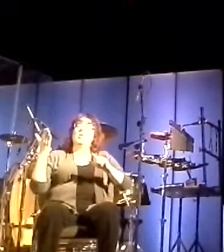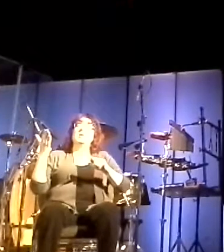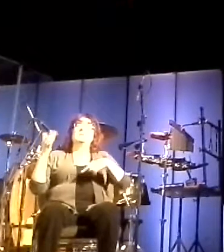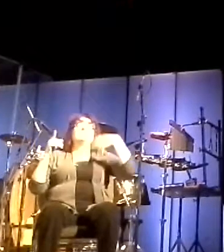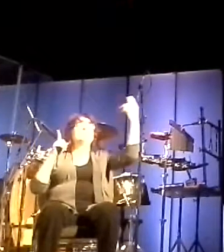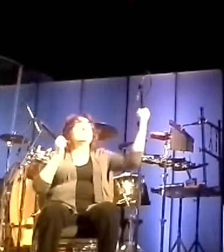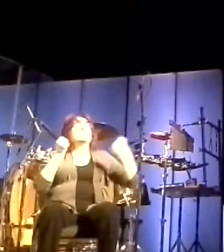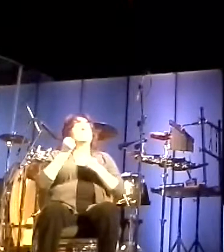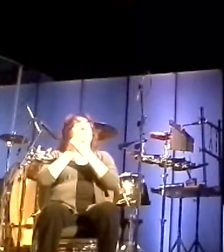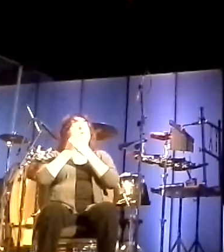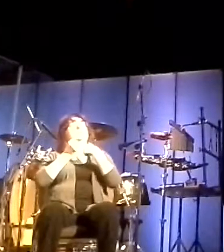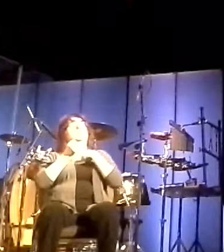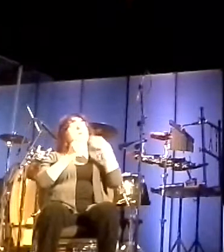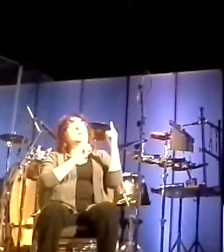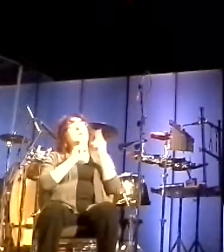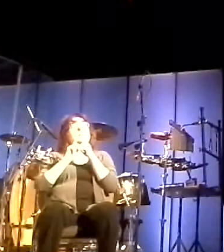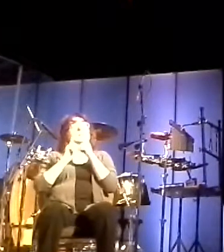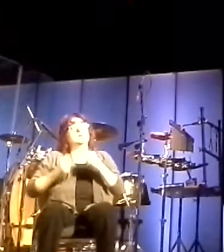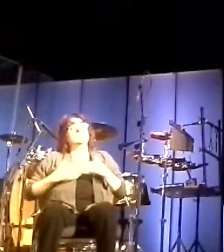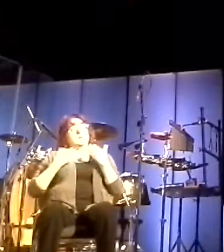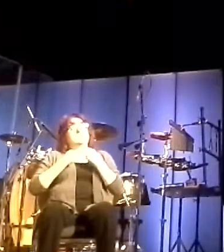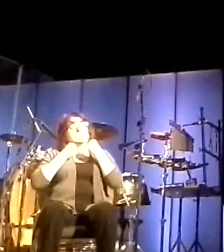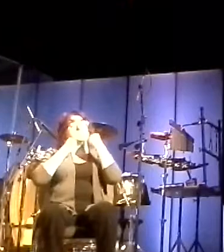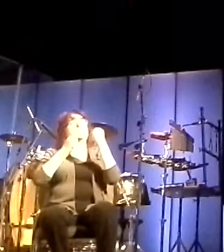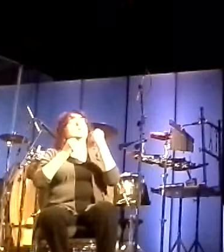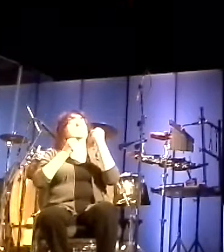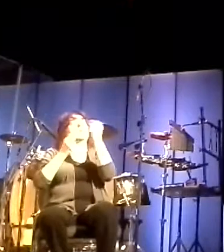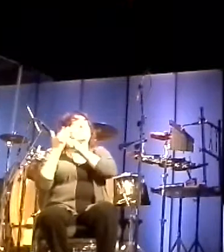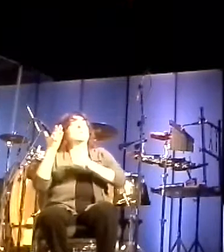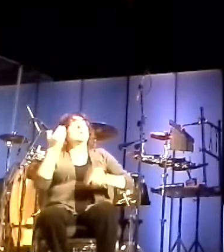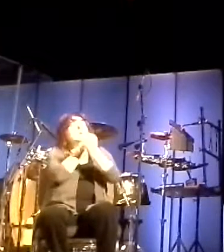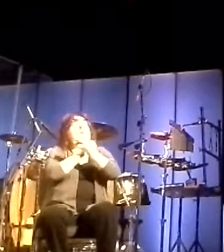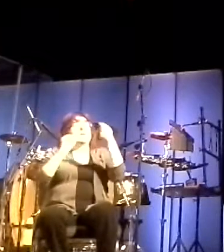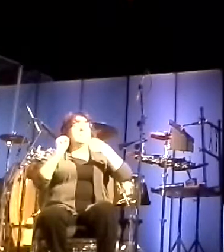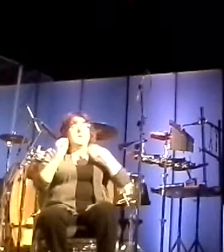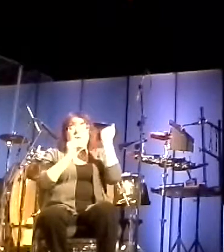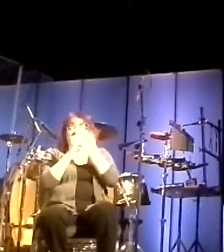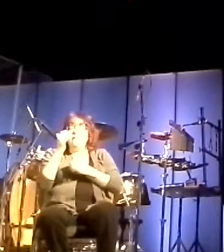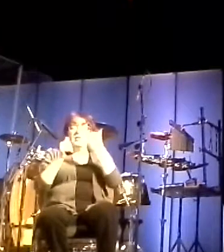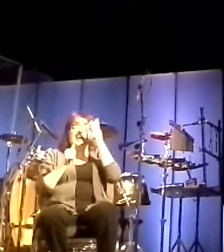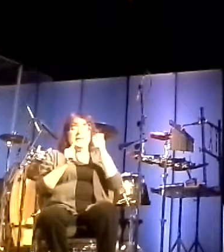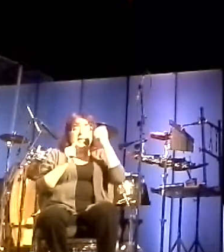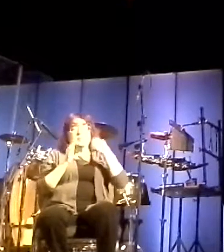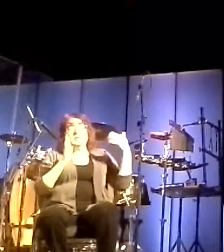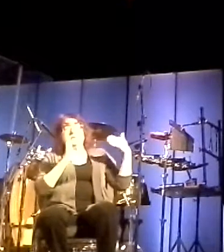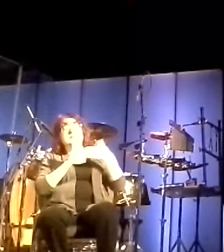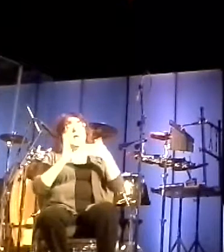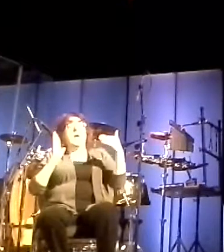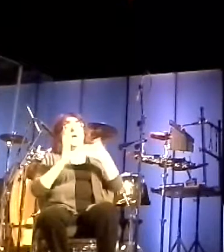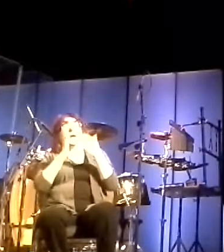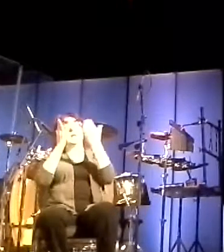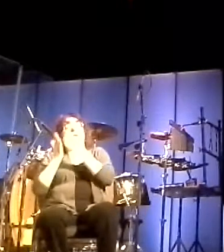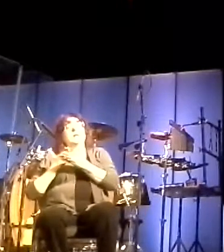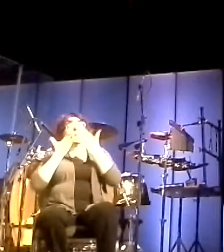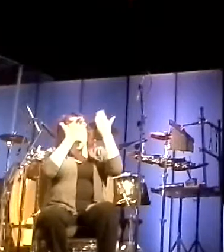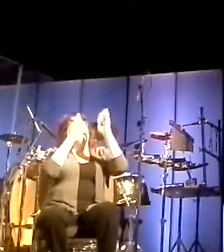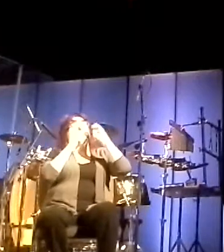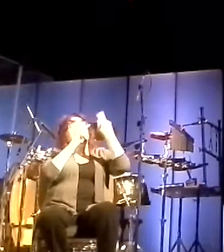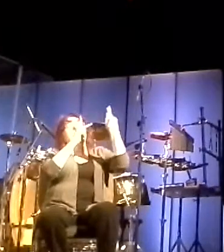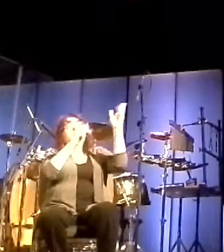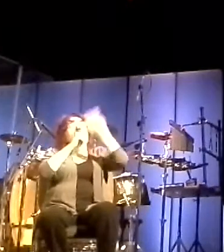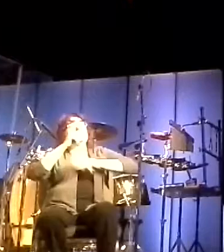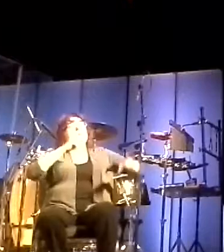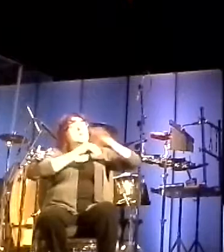at my side and gave me the strength. The Lord will rescue me from every evil attack and will bring me safely to his heavenly